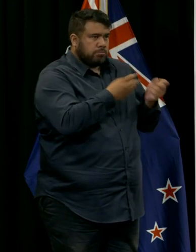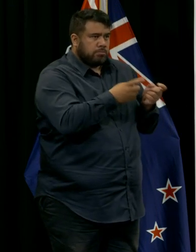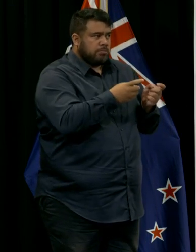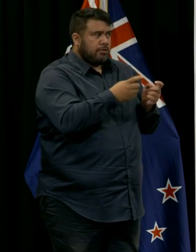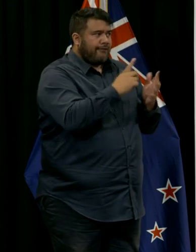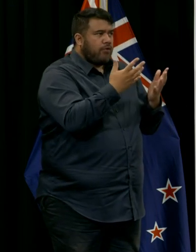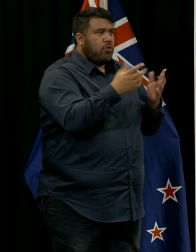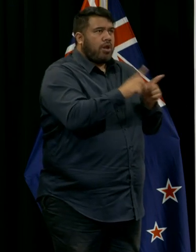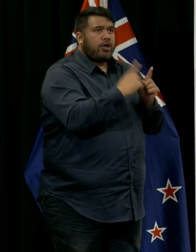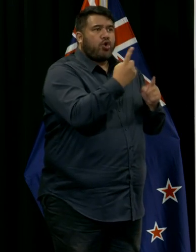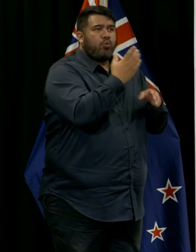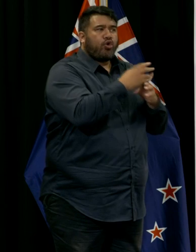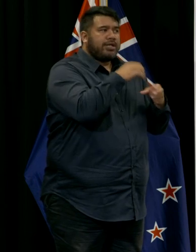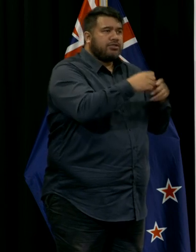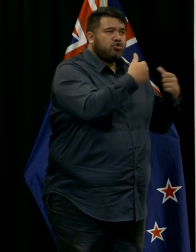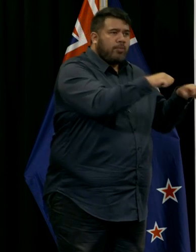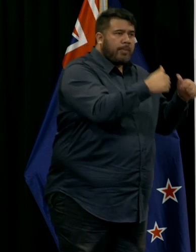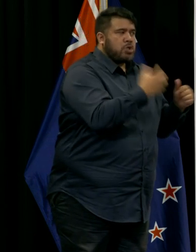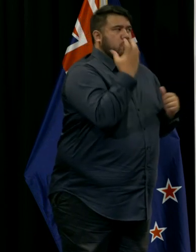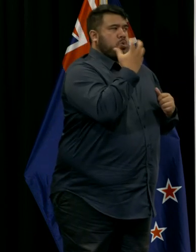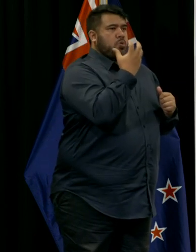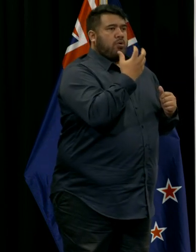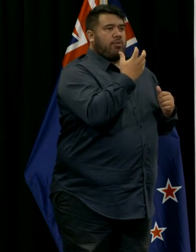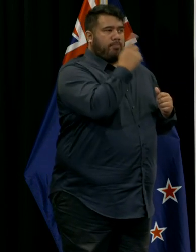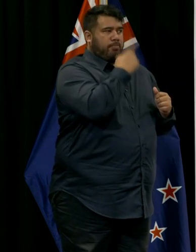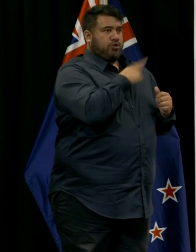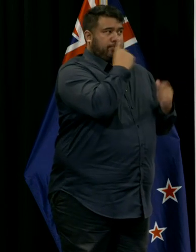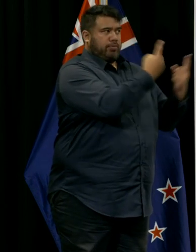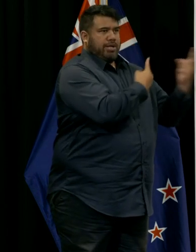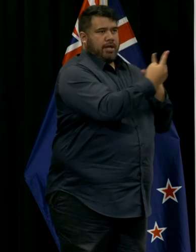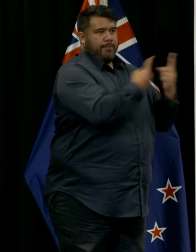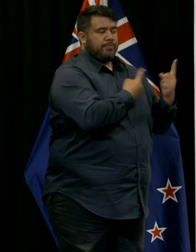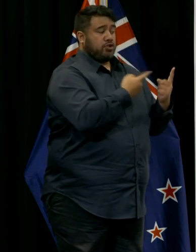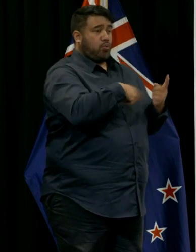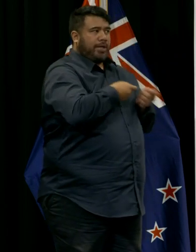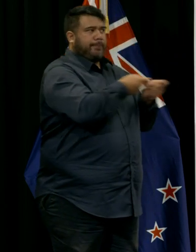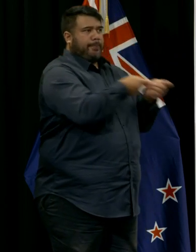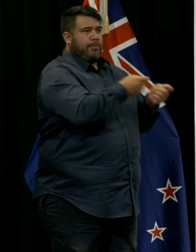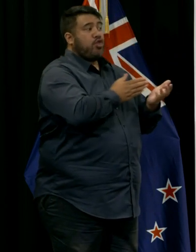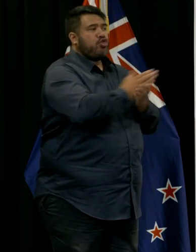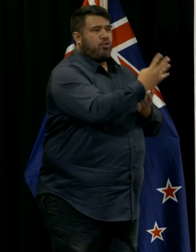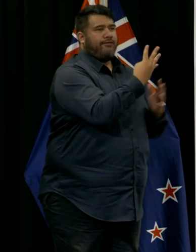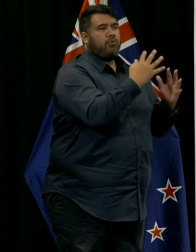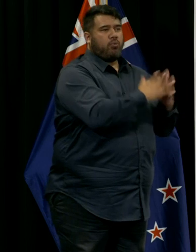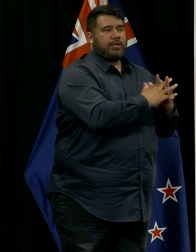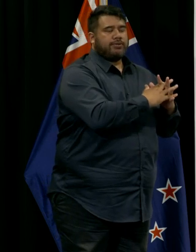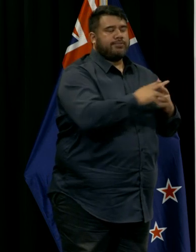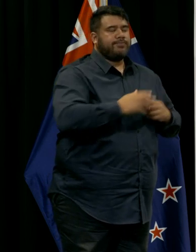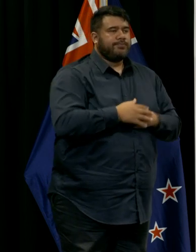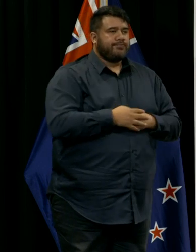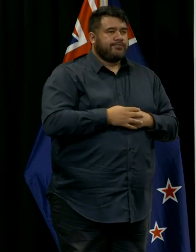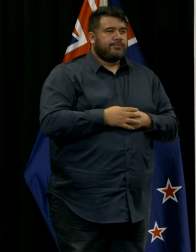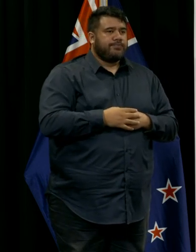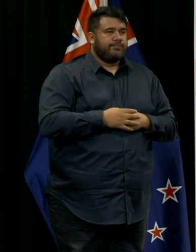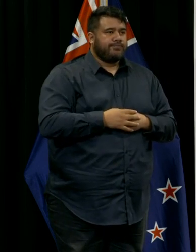for example, staff in supermarkets, and that supply is continuous for the period that we are in the current